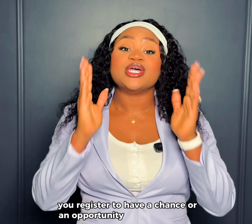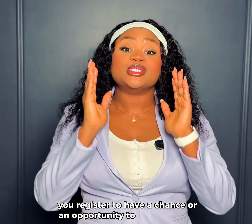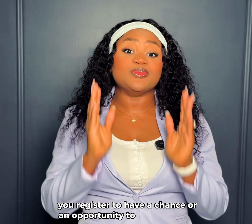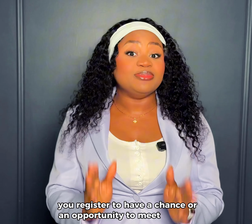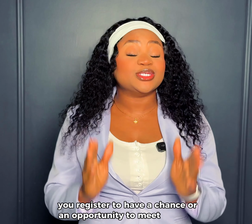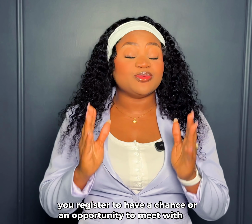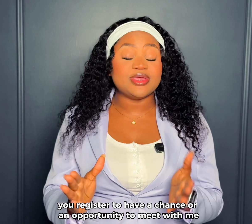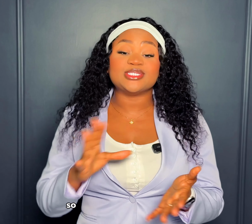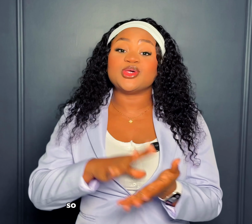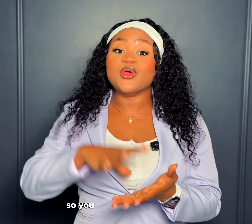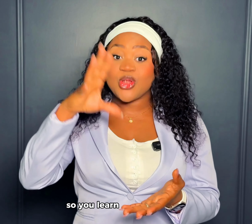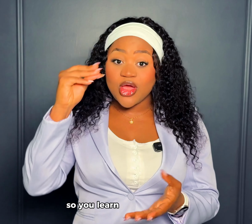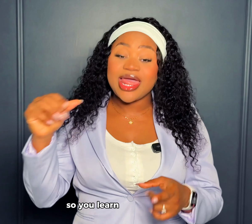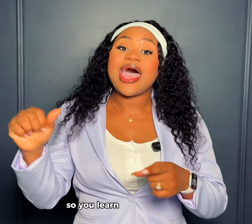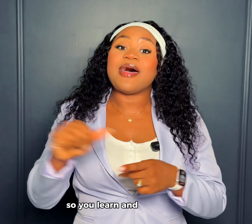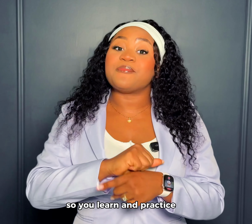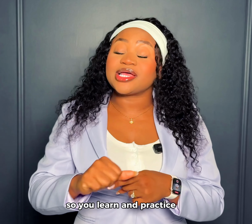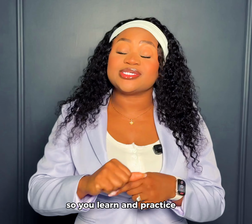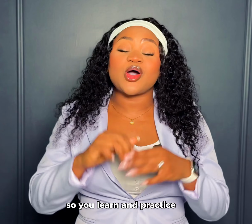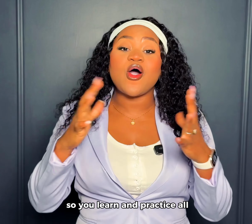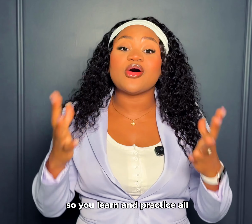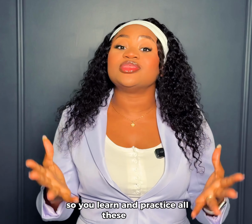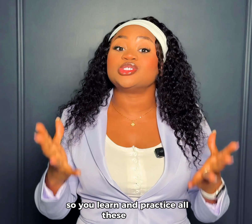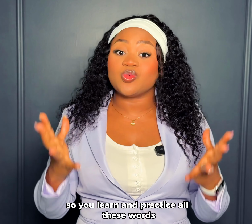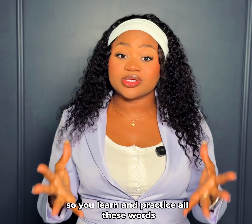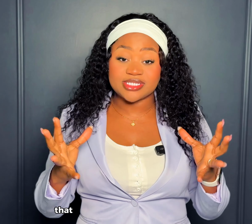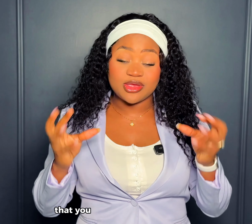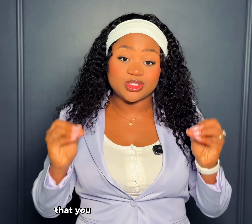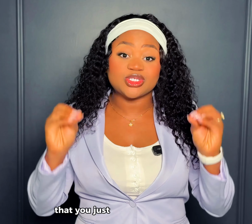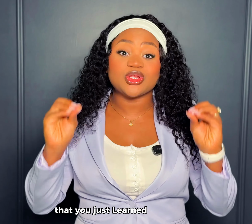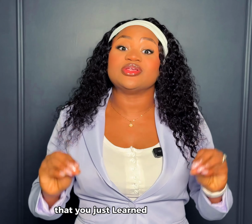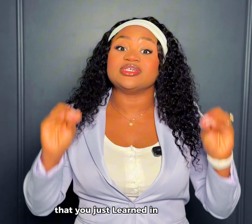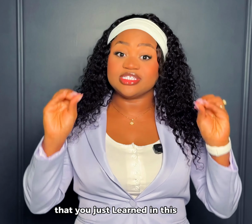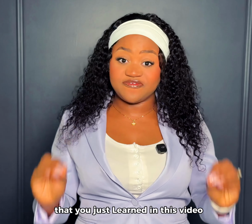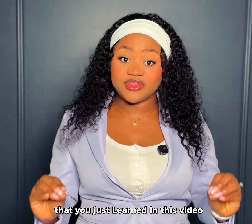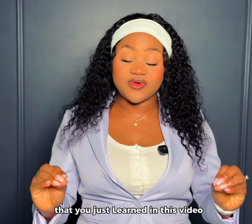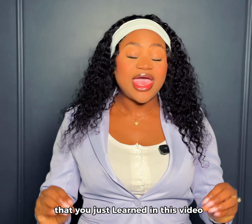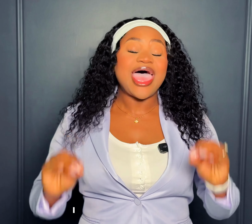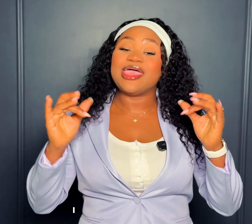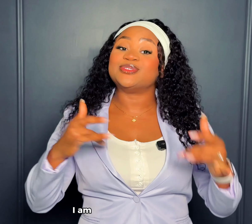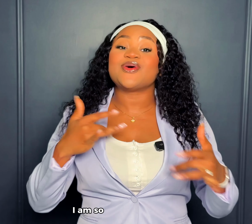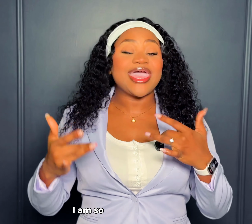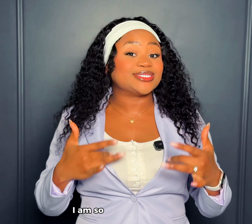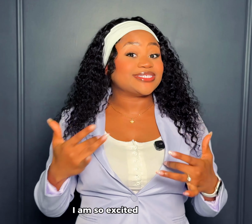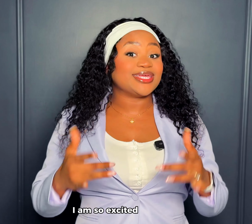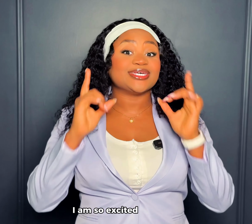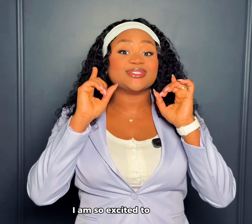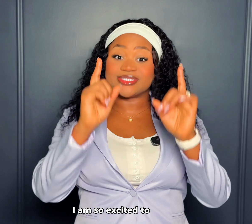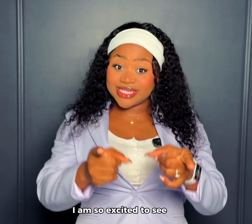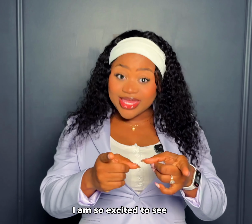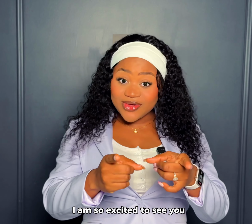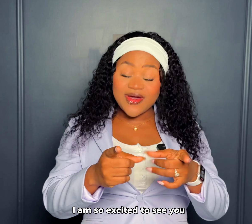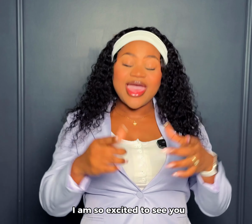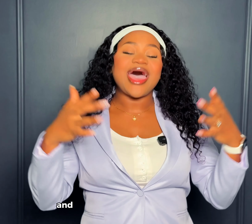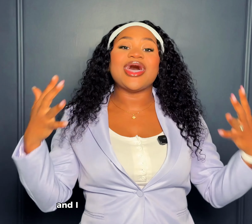to meet with me so you learn and practice all these words that you just learned in this video. I am so excited to see you and I